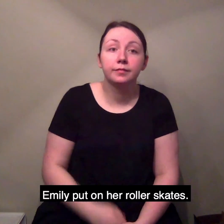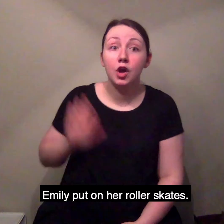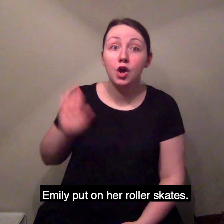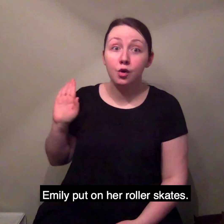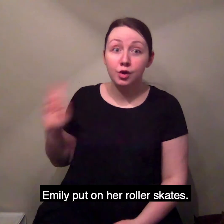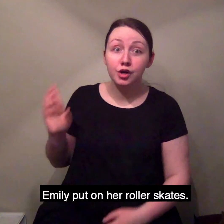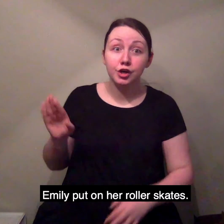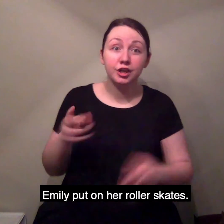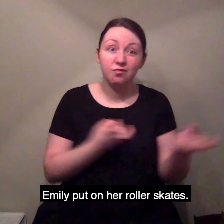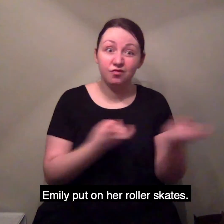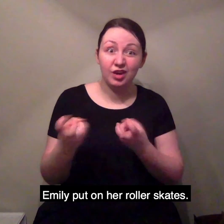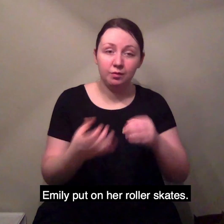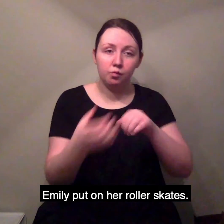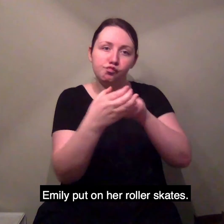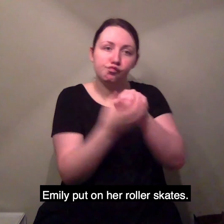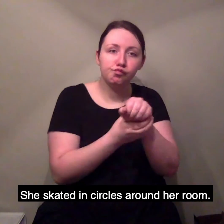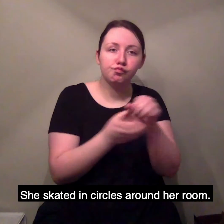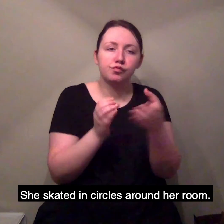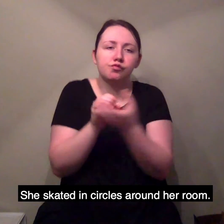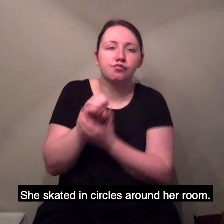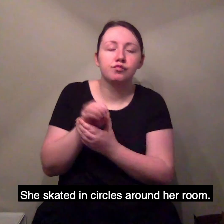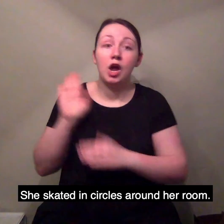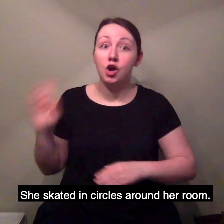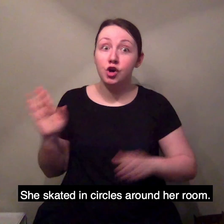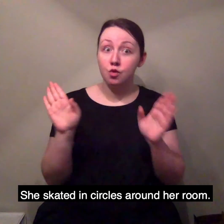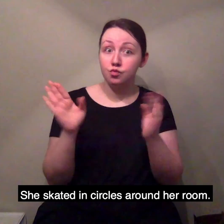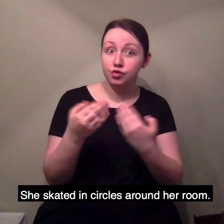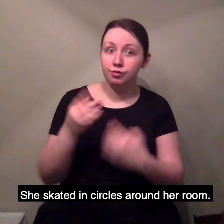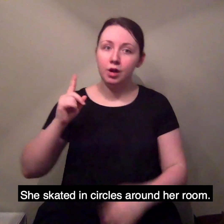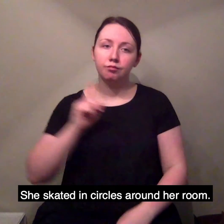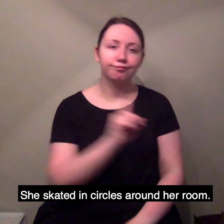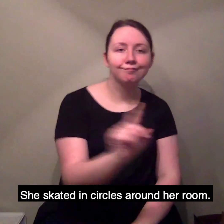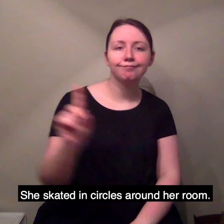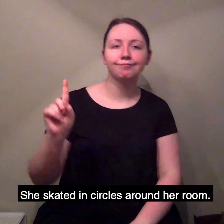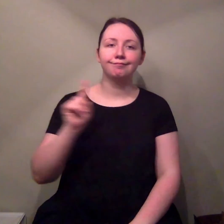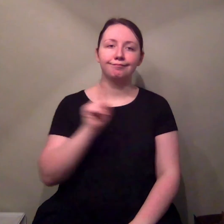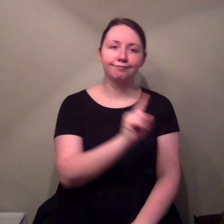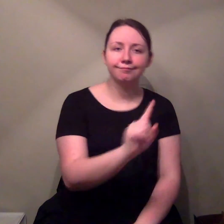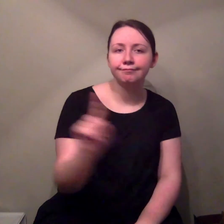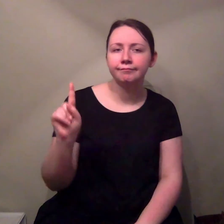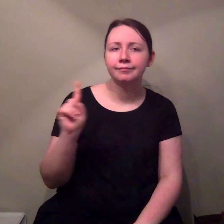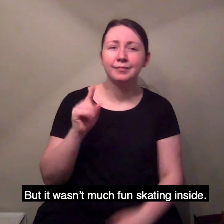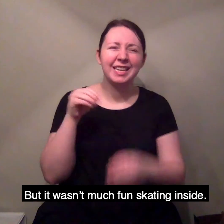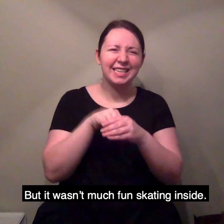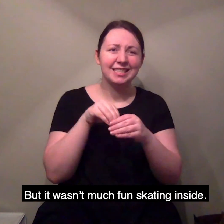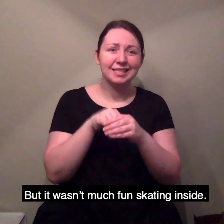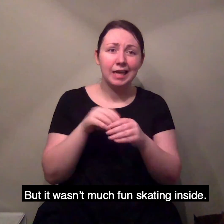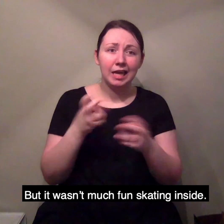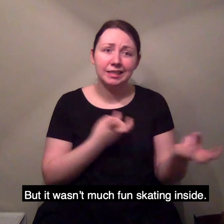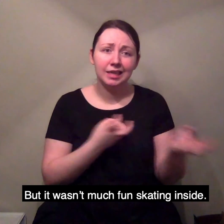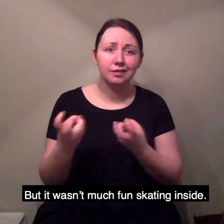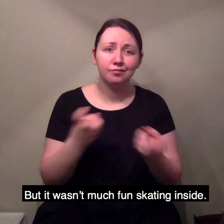Emily put on her roller skates. She skated in circles around her room. But it wasn't much fun